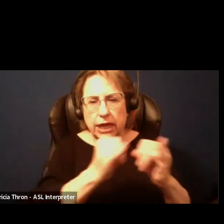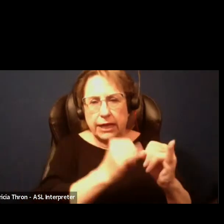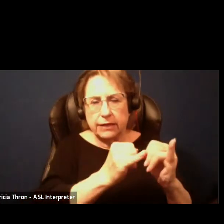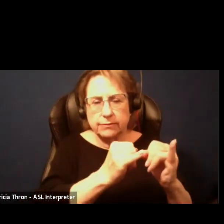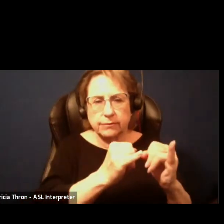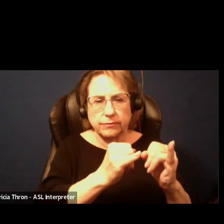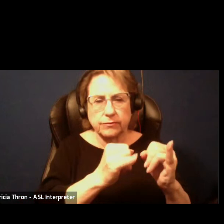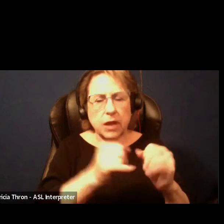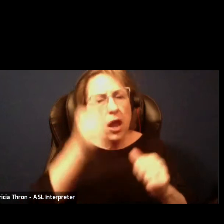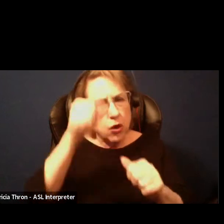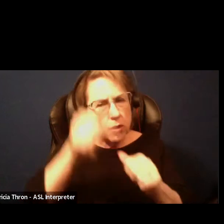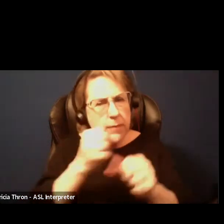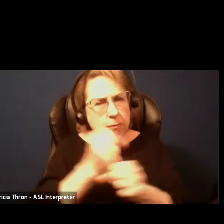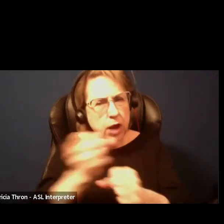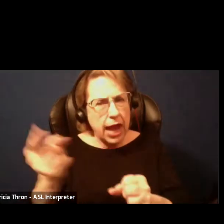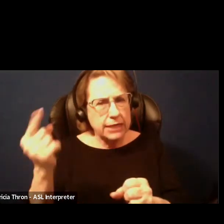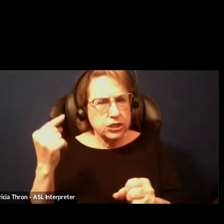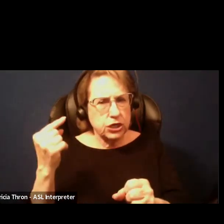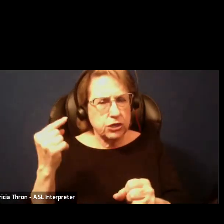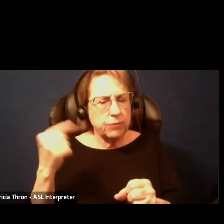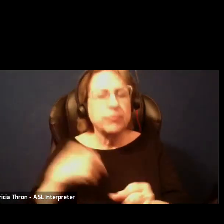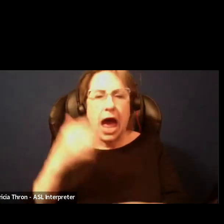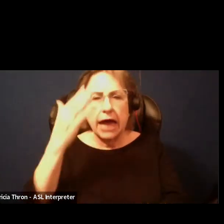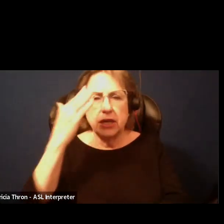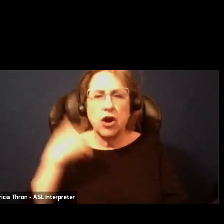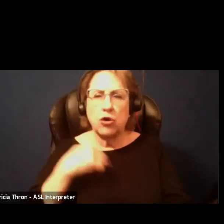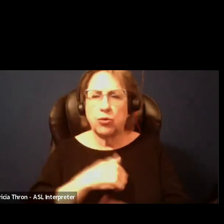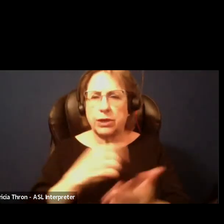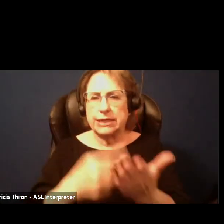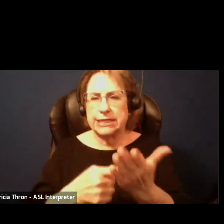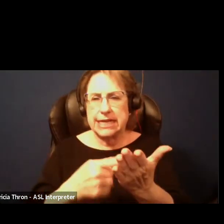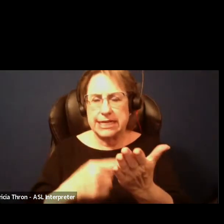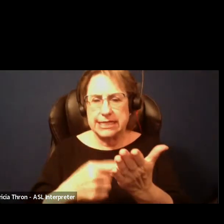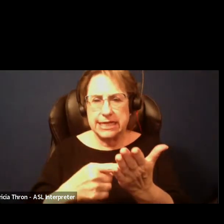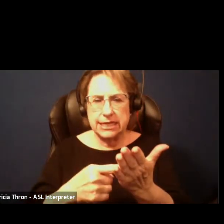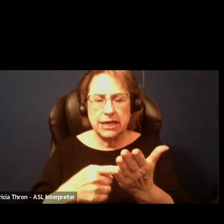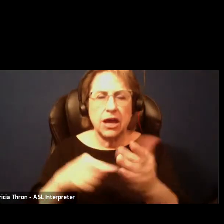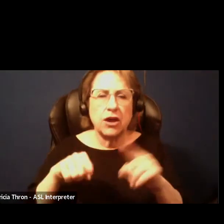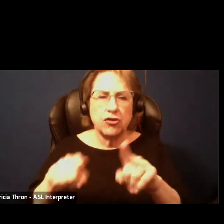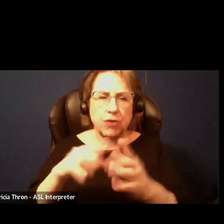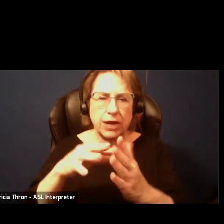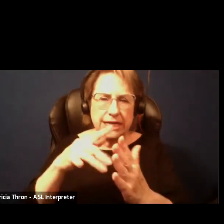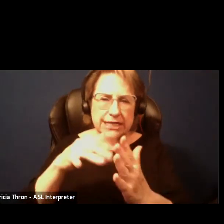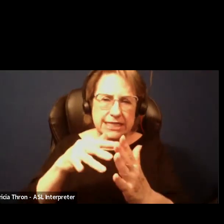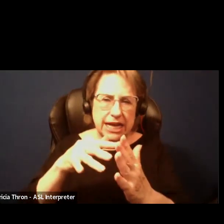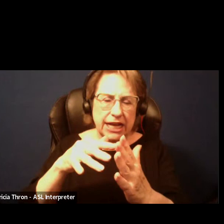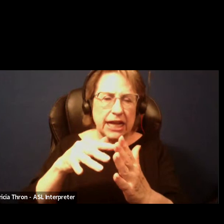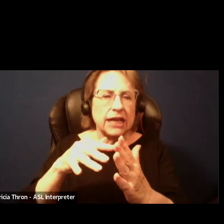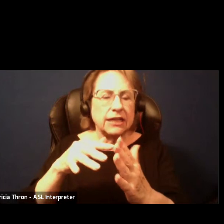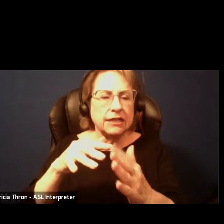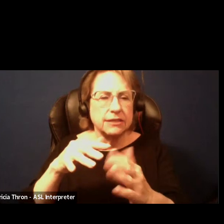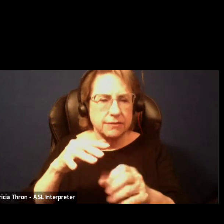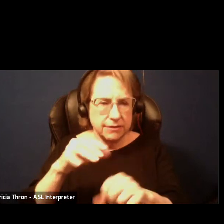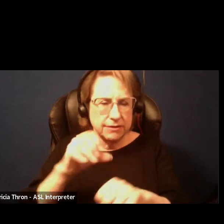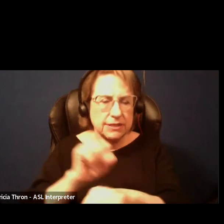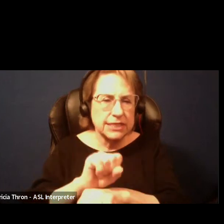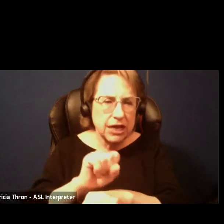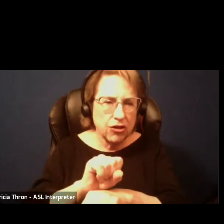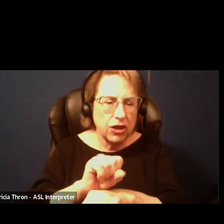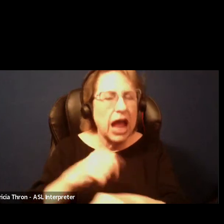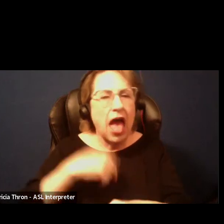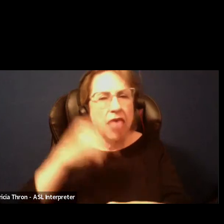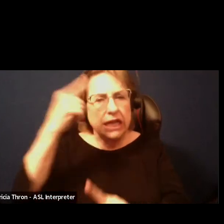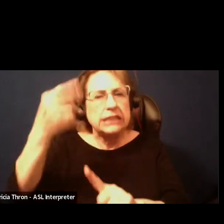year as an example, and I know we're going to talk about this maybe a little bit during our study session on enrollment and staffing, which is going to be coming up, I think, next